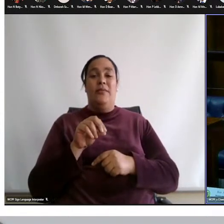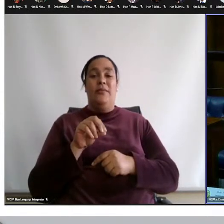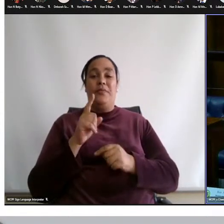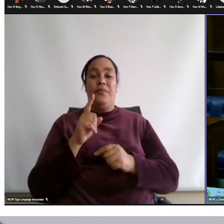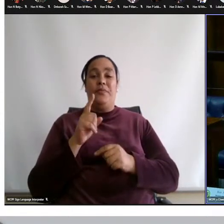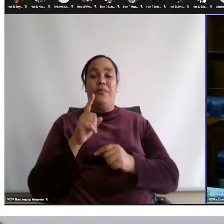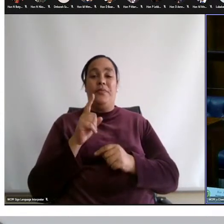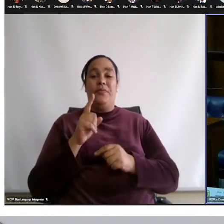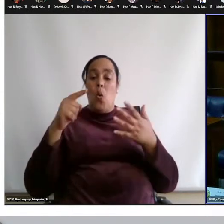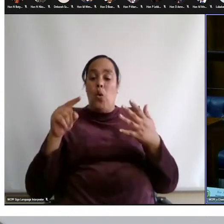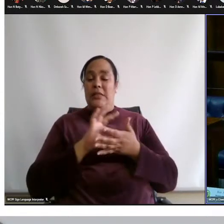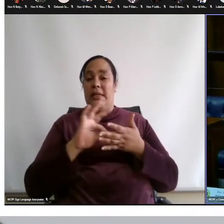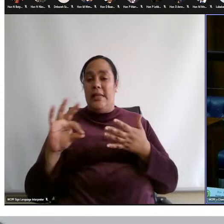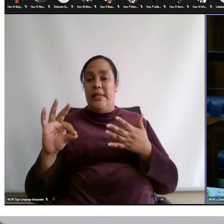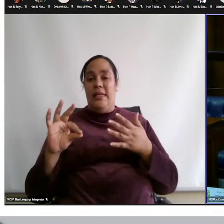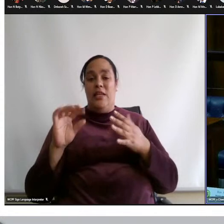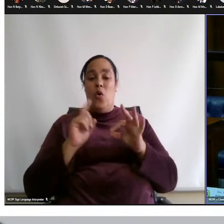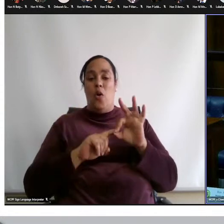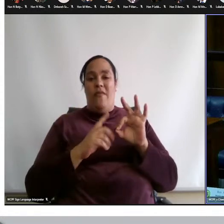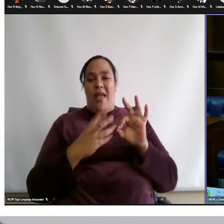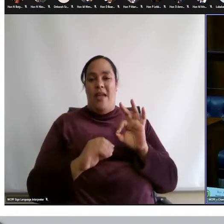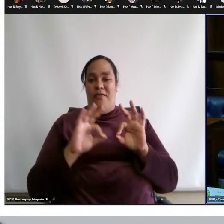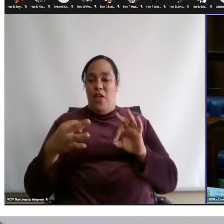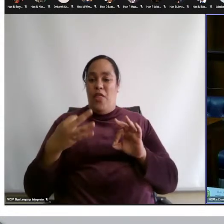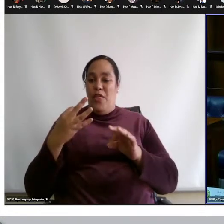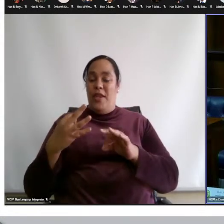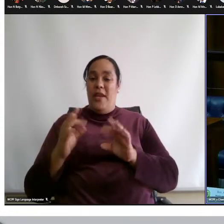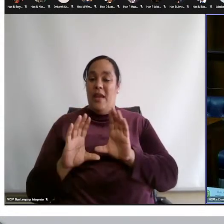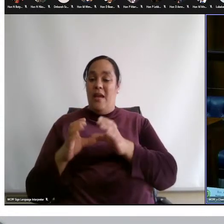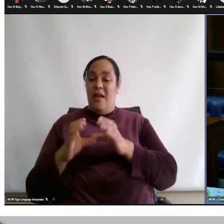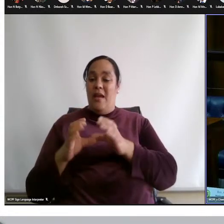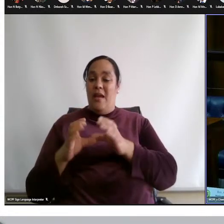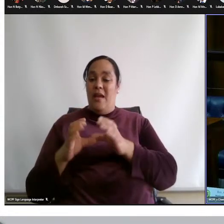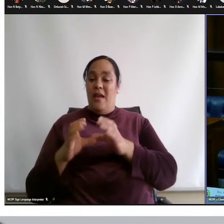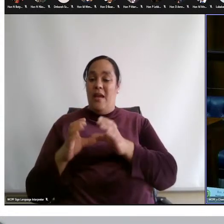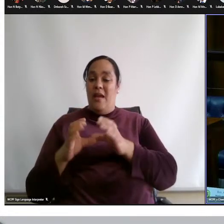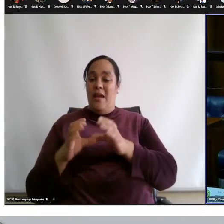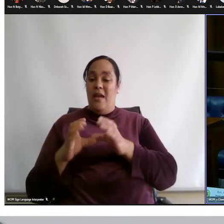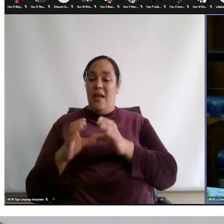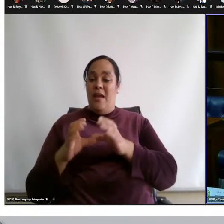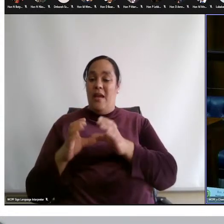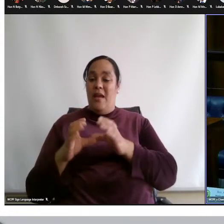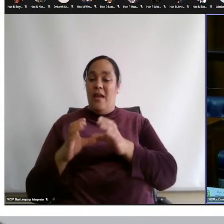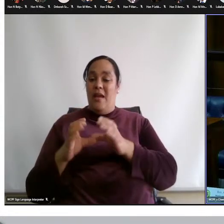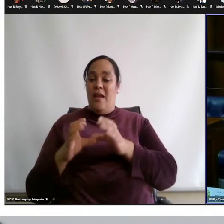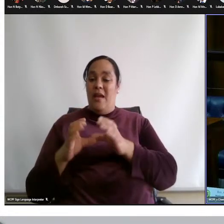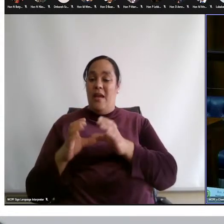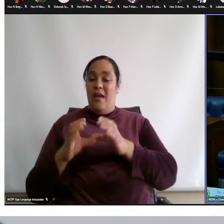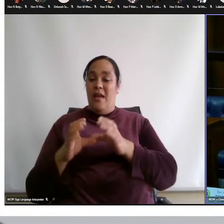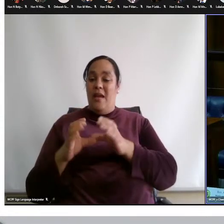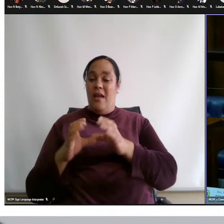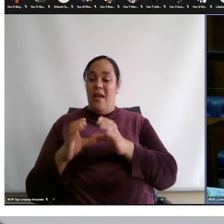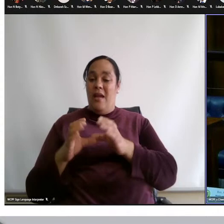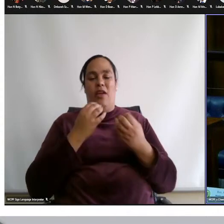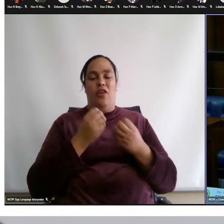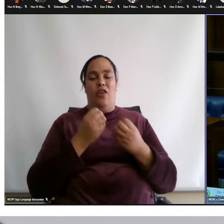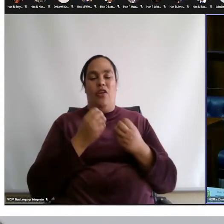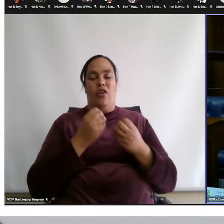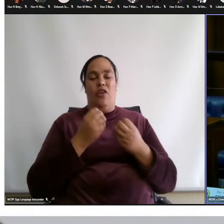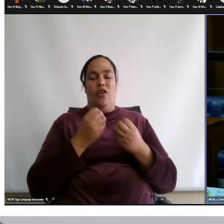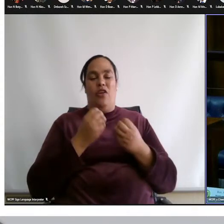en ongekwalifiseerd is. Die drie rade wat daar buite val is al drie ANC beheer. Dit sê ook 'n storie. Baie dankie, agbare